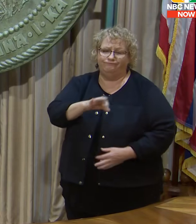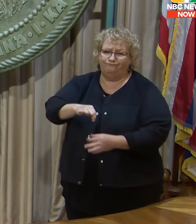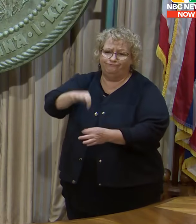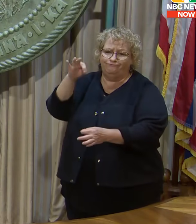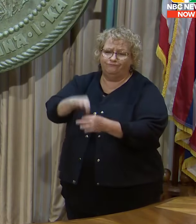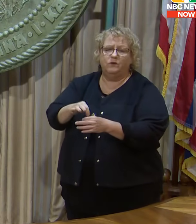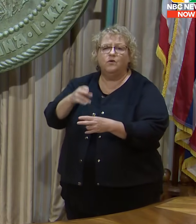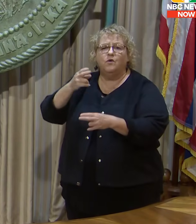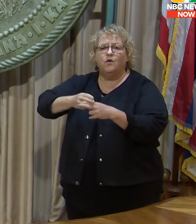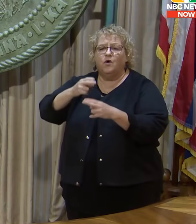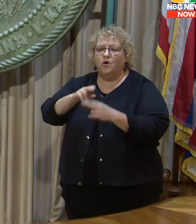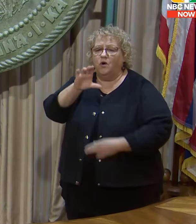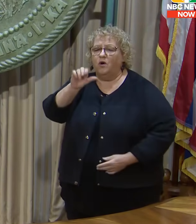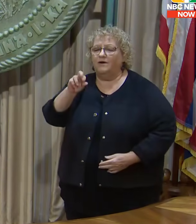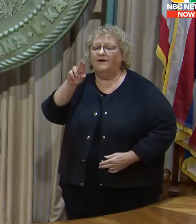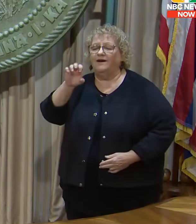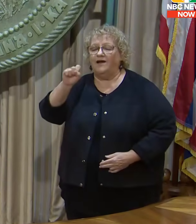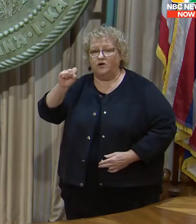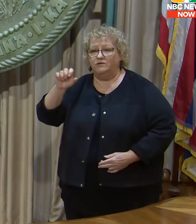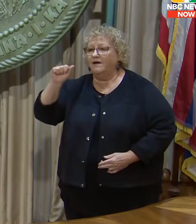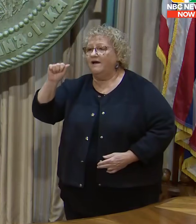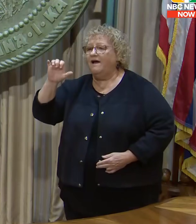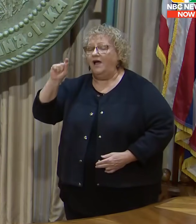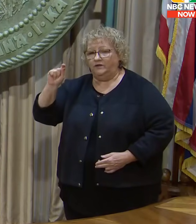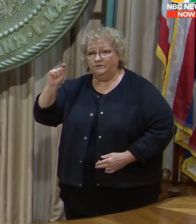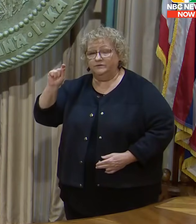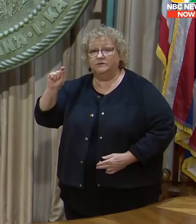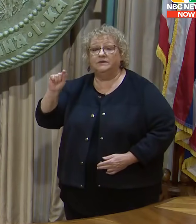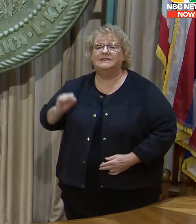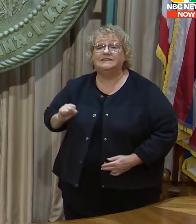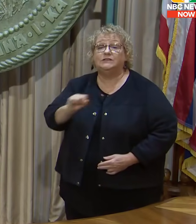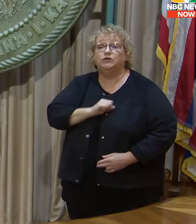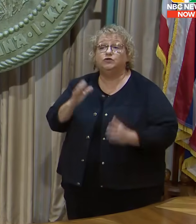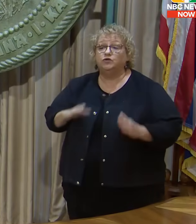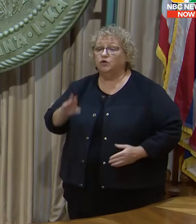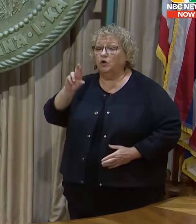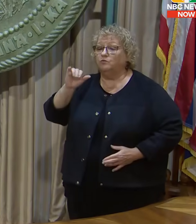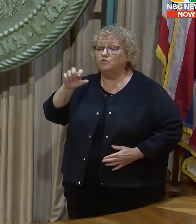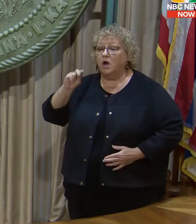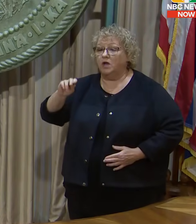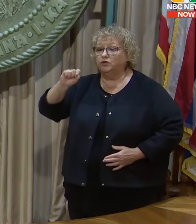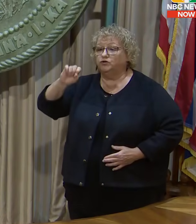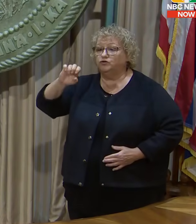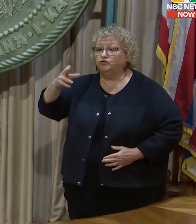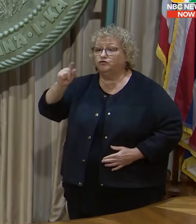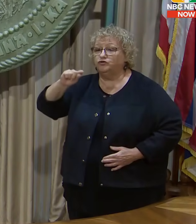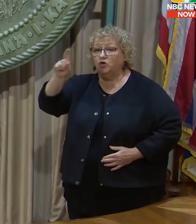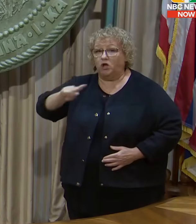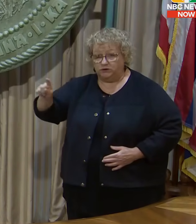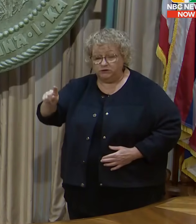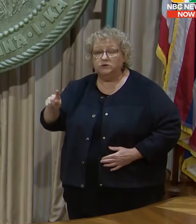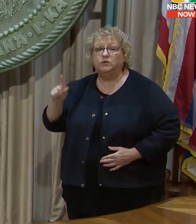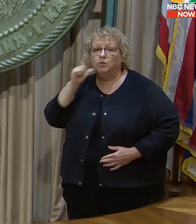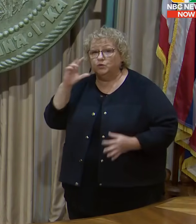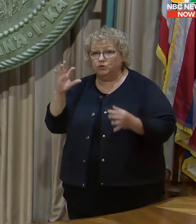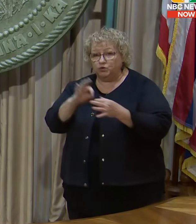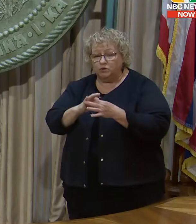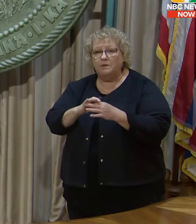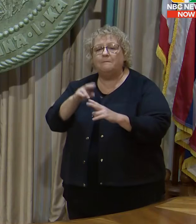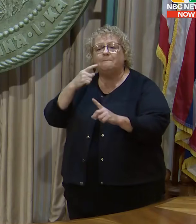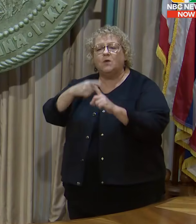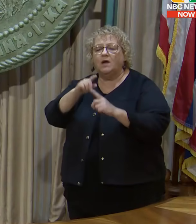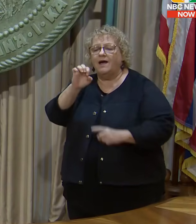Act. Senator Brian Schatz is joining us by phone, along with Congressman Ed Case, who is with us here